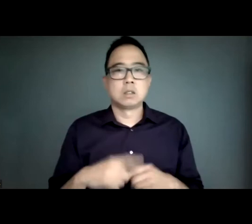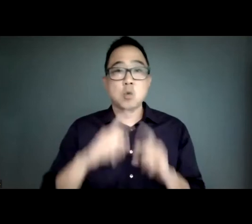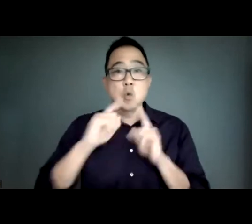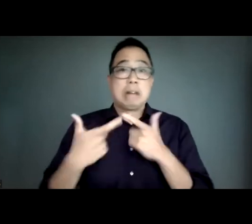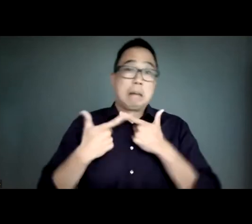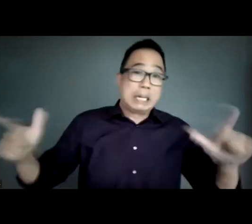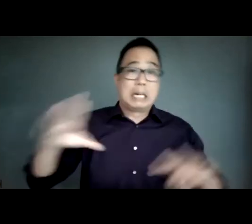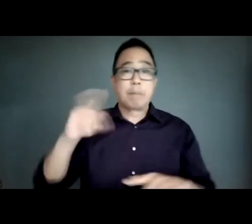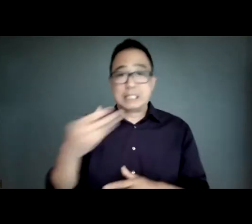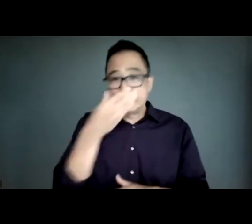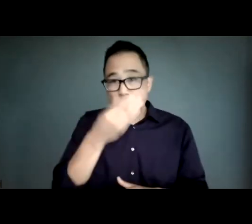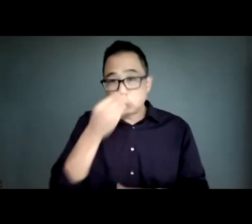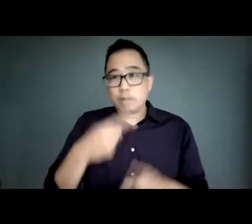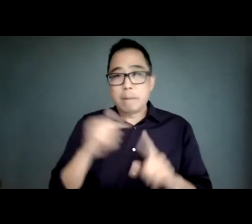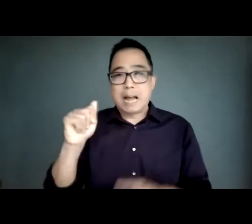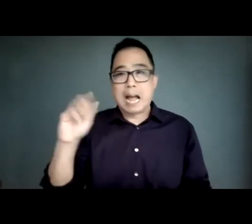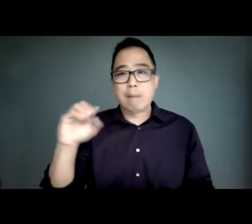recover, rest,